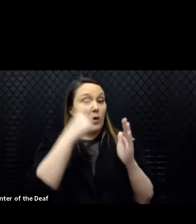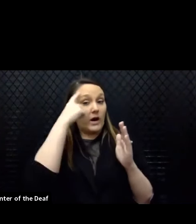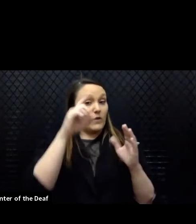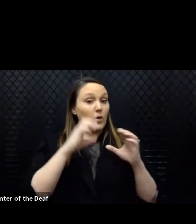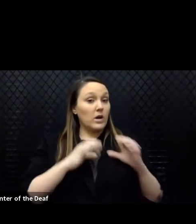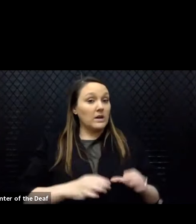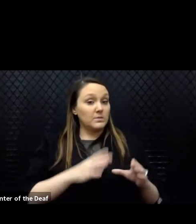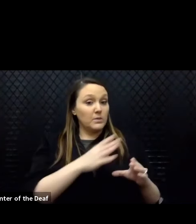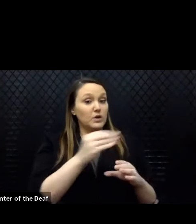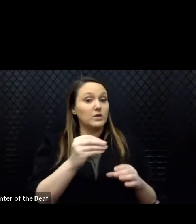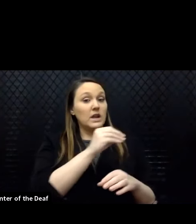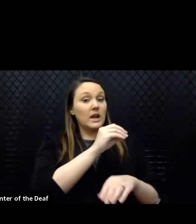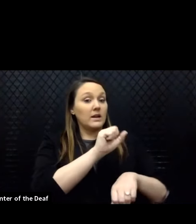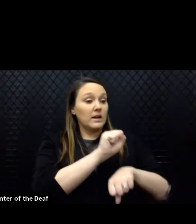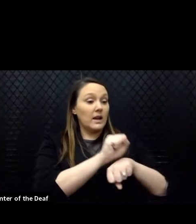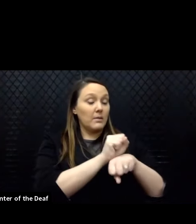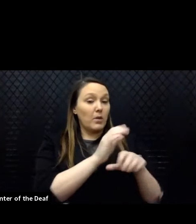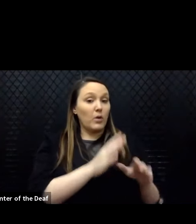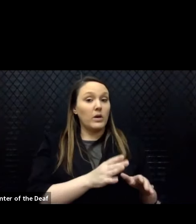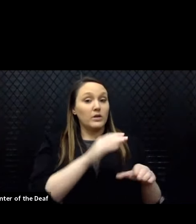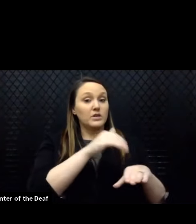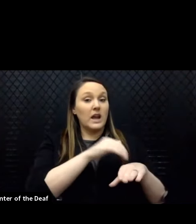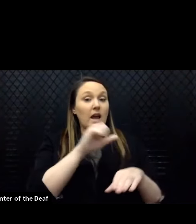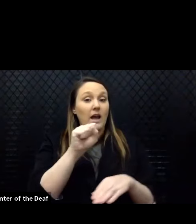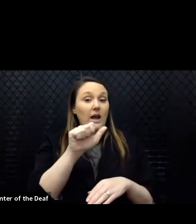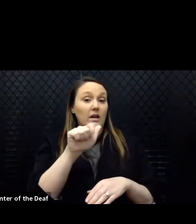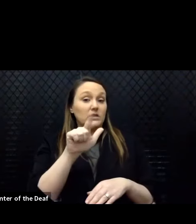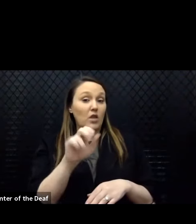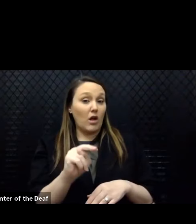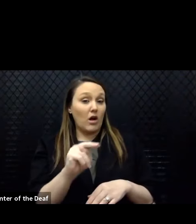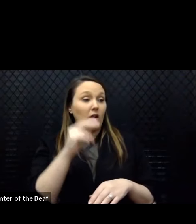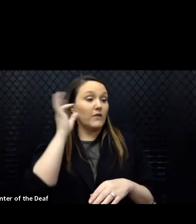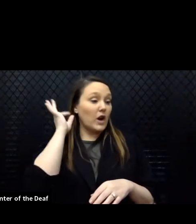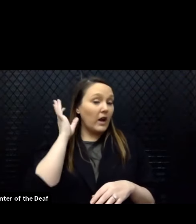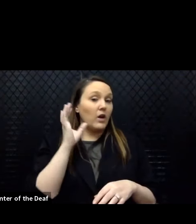customers and employees at nail and hair salons to wear masks, or is it